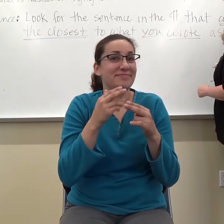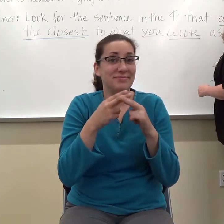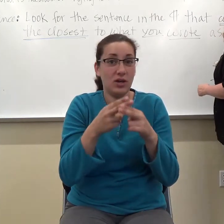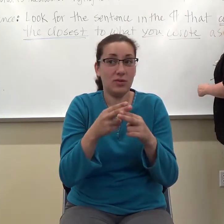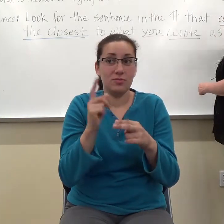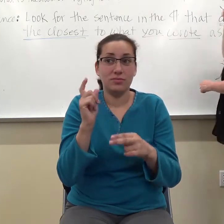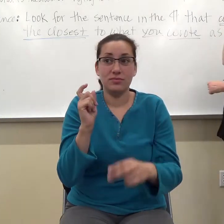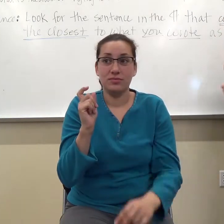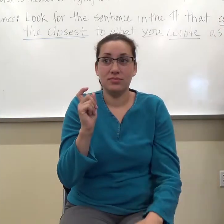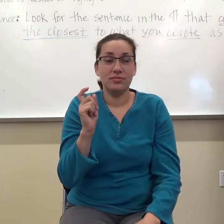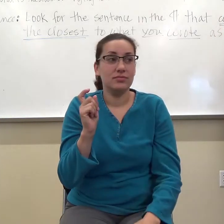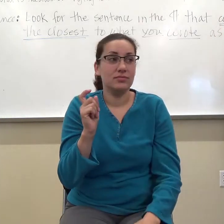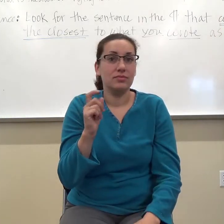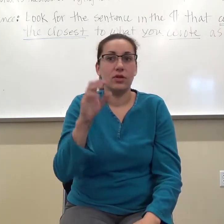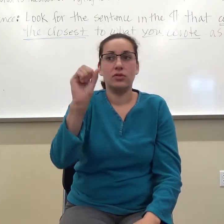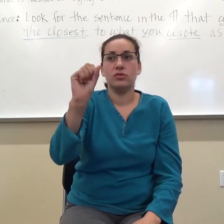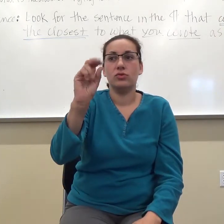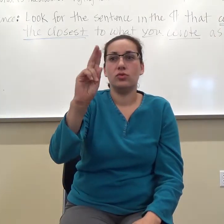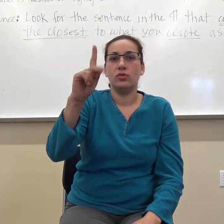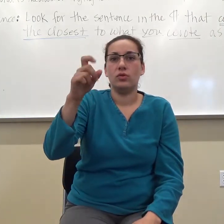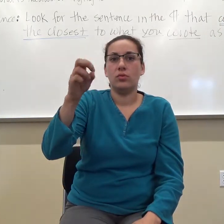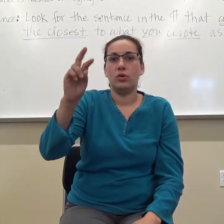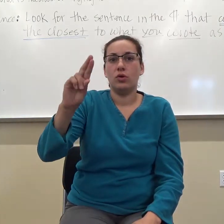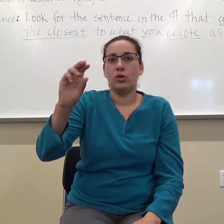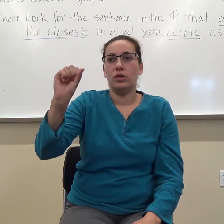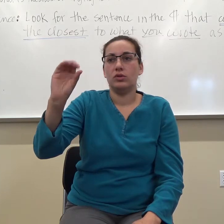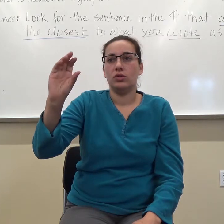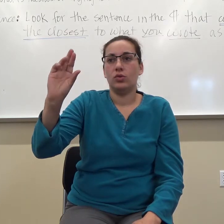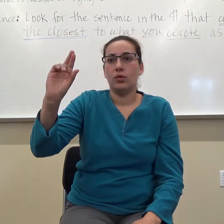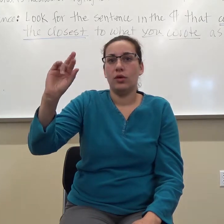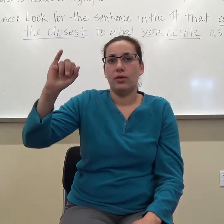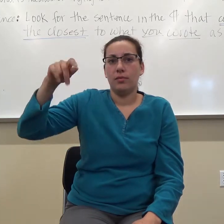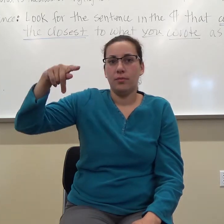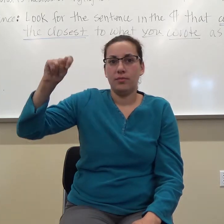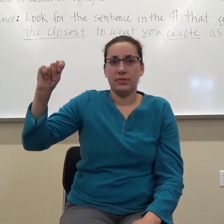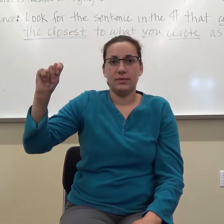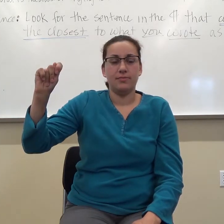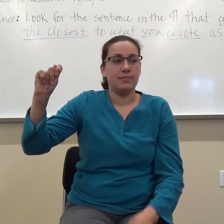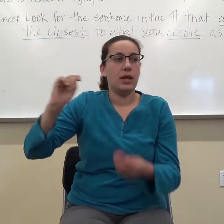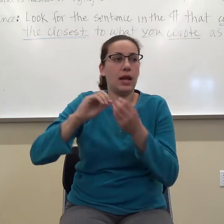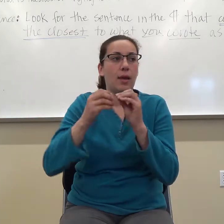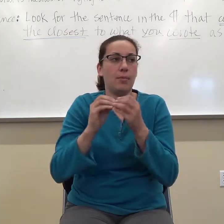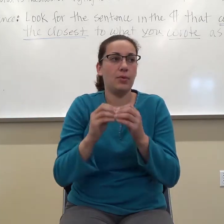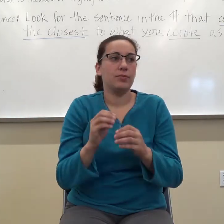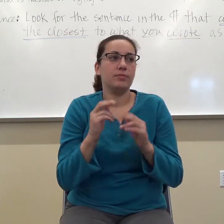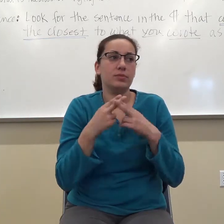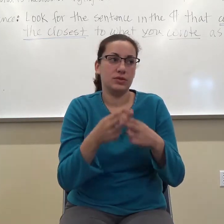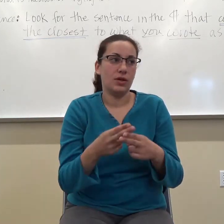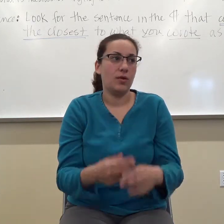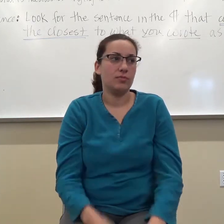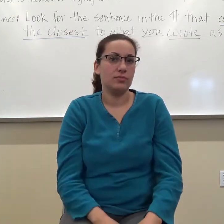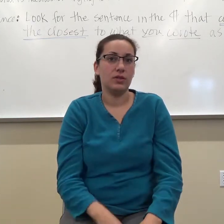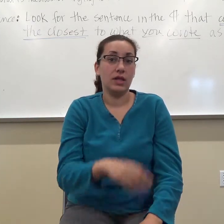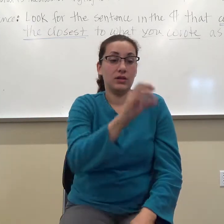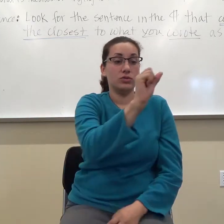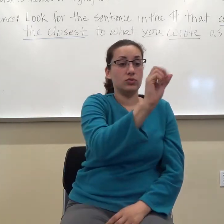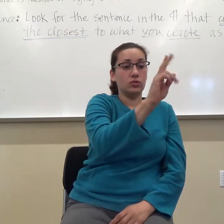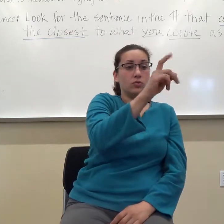that's a superscript number, which just means it's same, we've talked about super, it means above. It goes